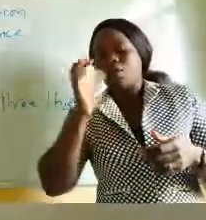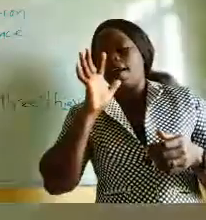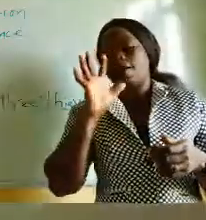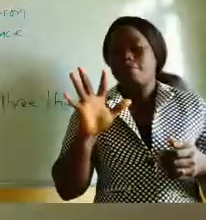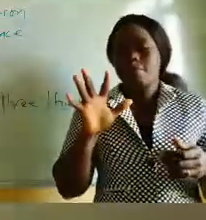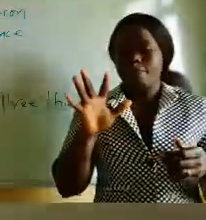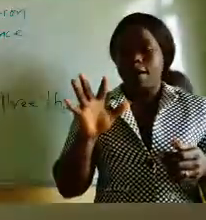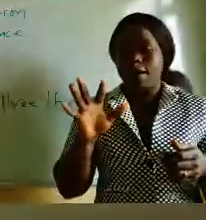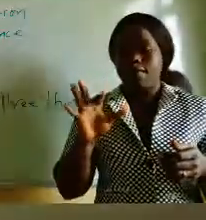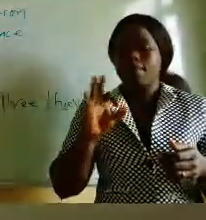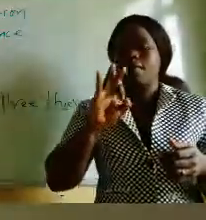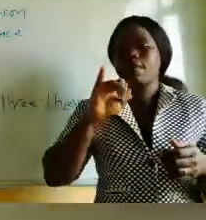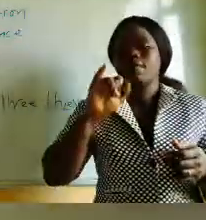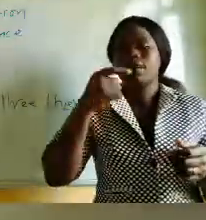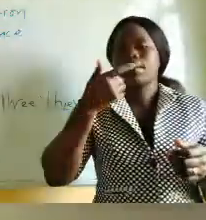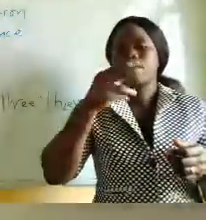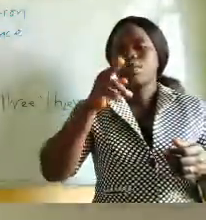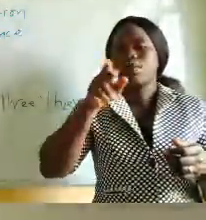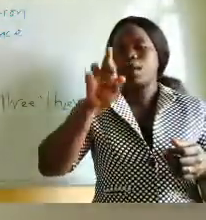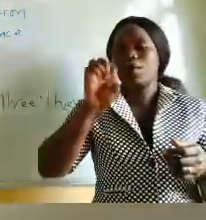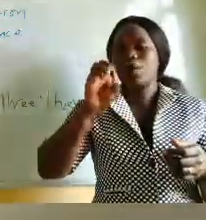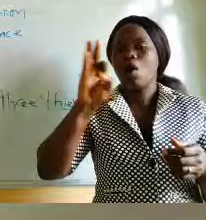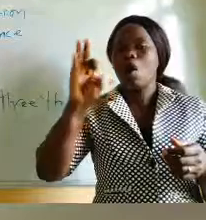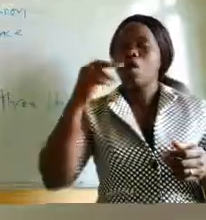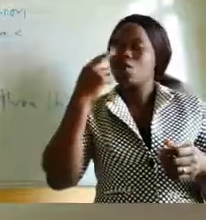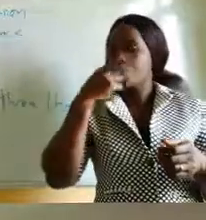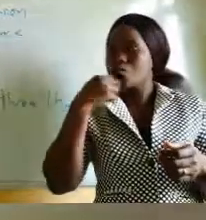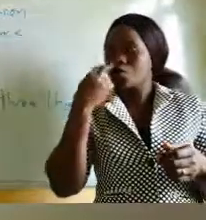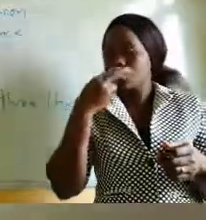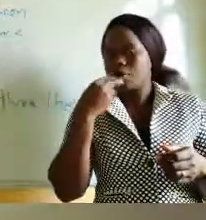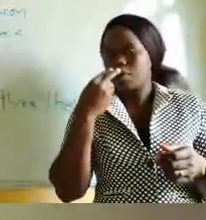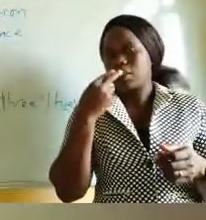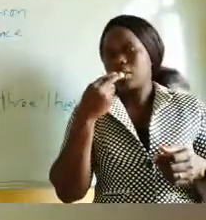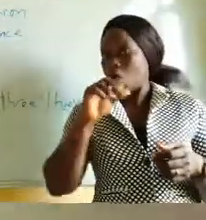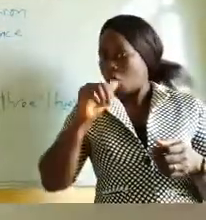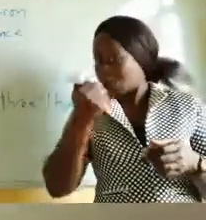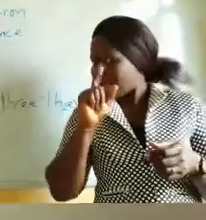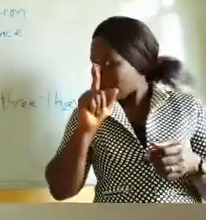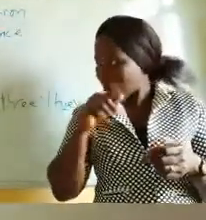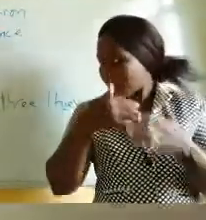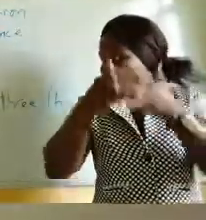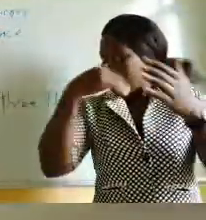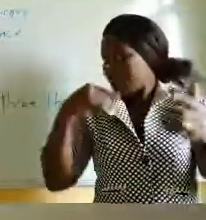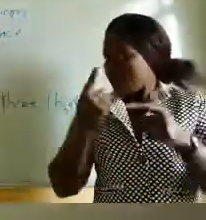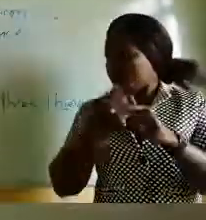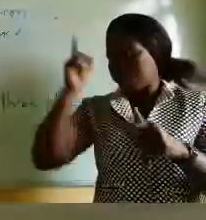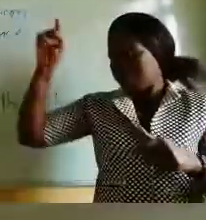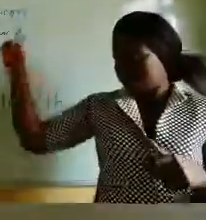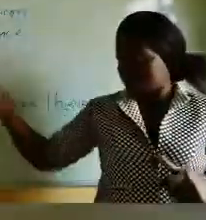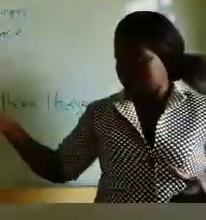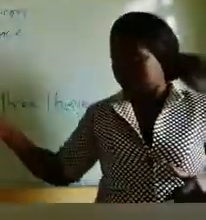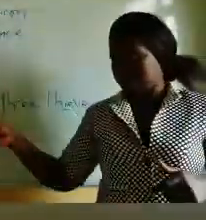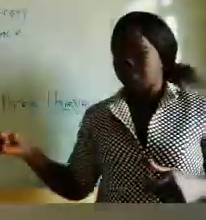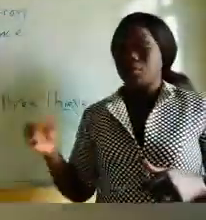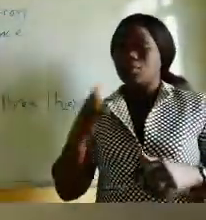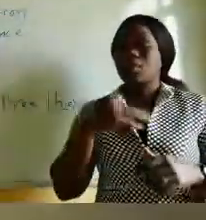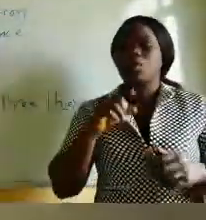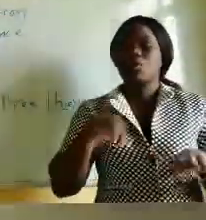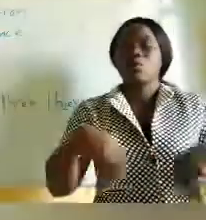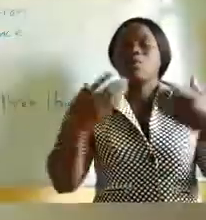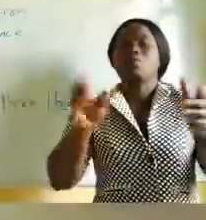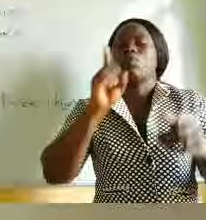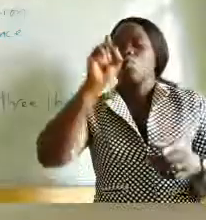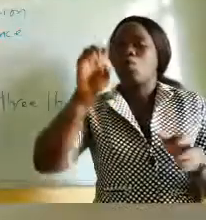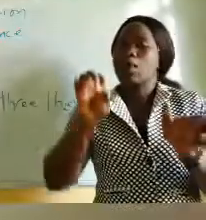other figures of speech. You get 5 figures of speech, and then you give me 1